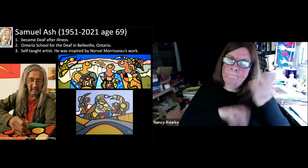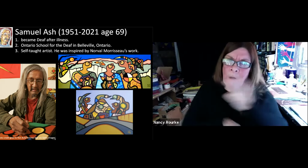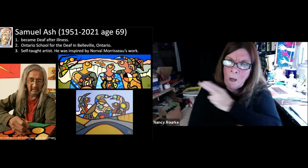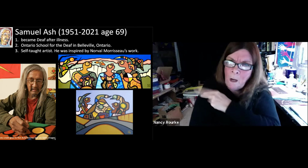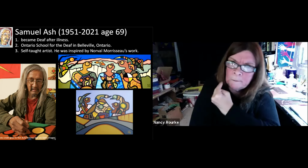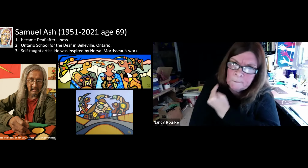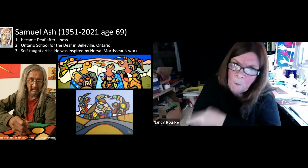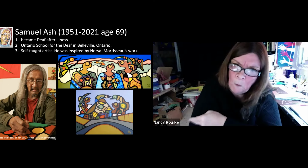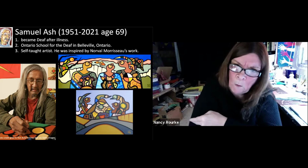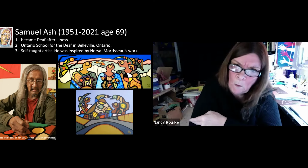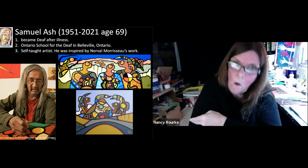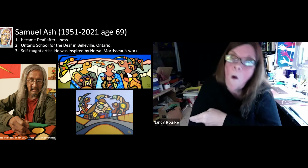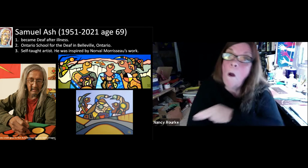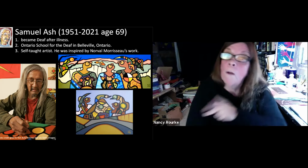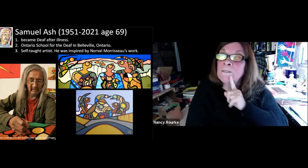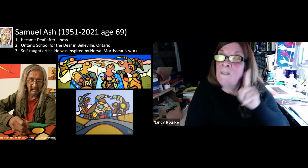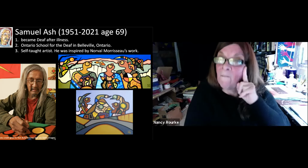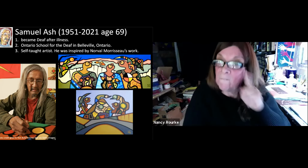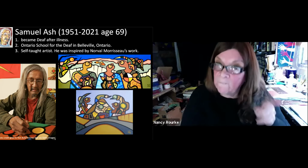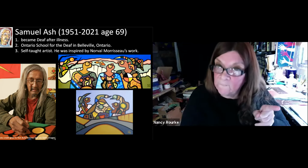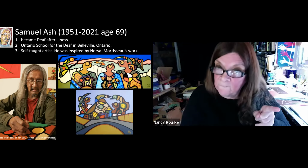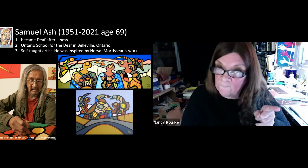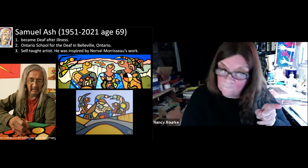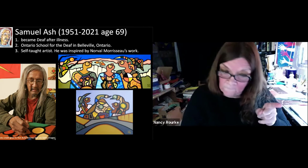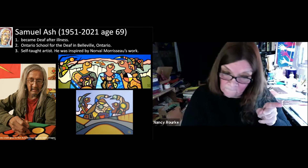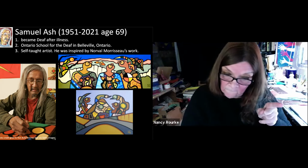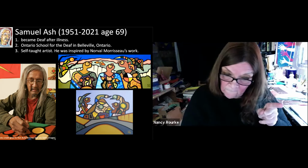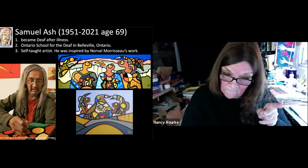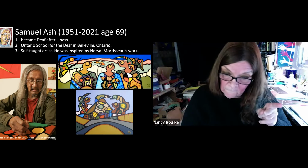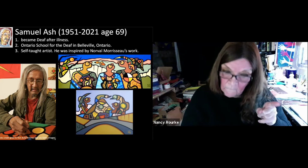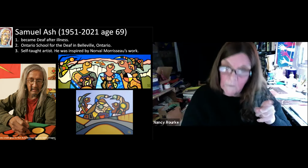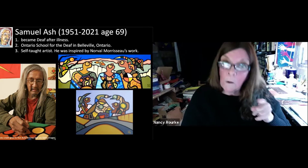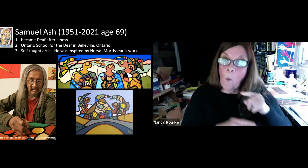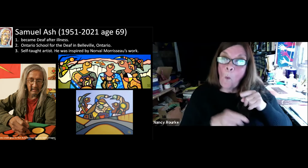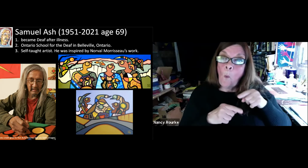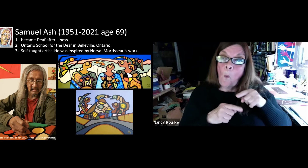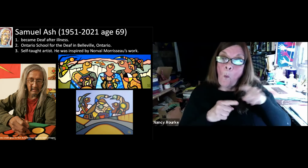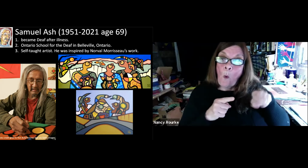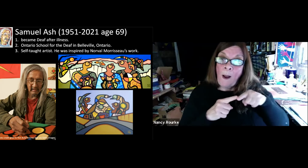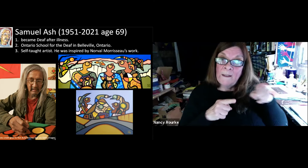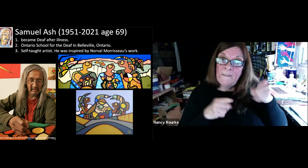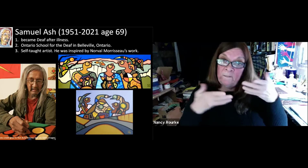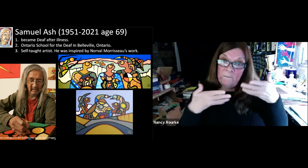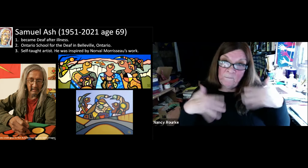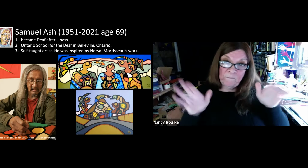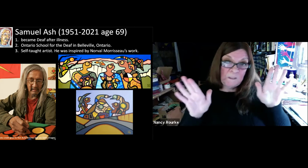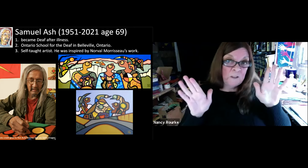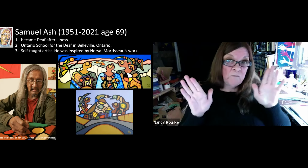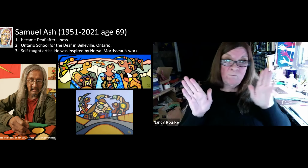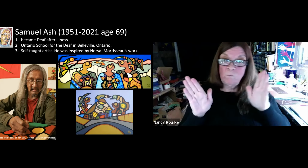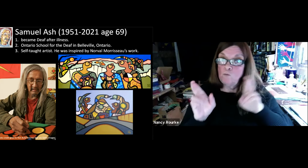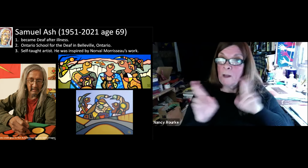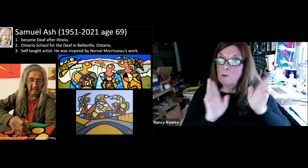Samuel, at some point, while he was young, became very ill and was taken to a hospital. Where he became deaf.